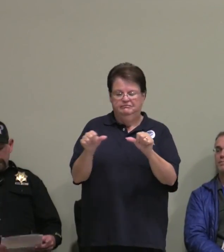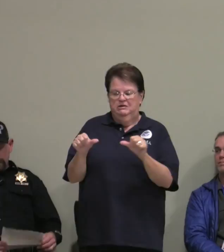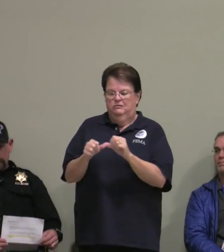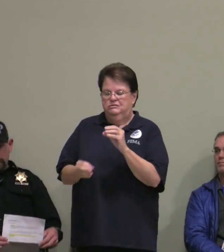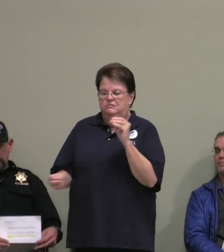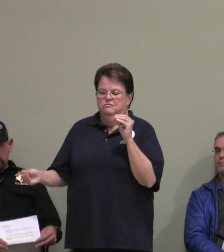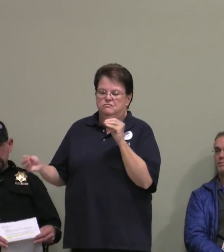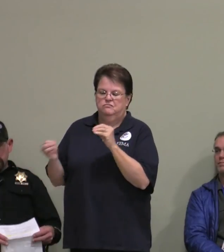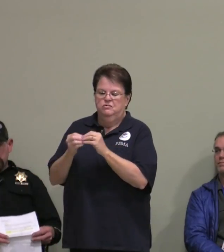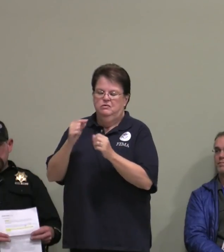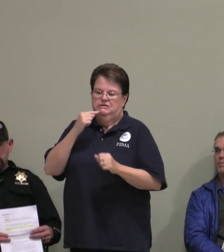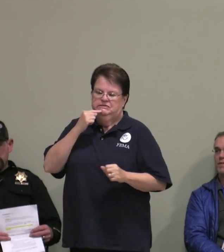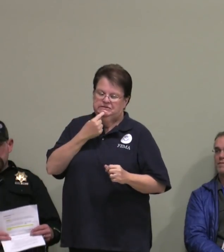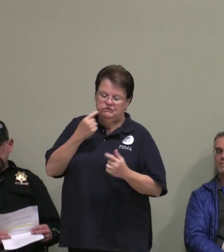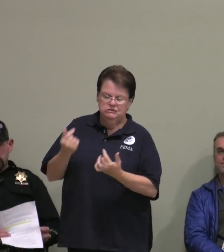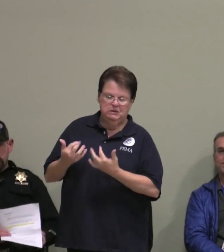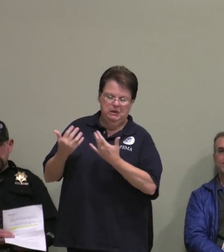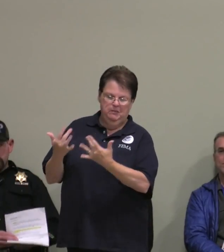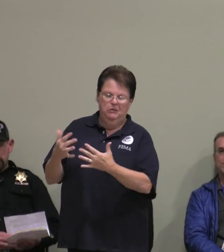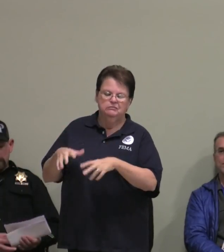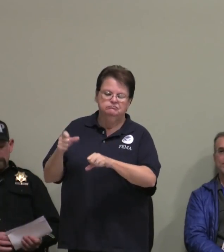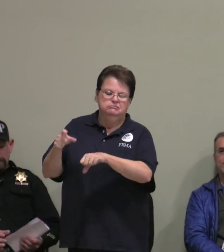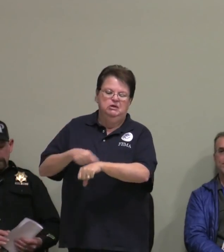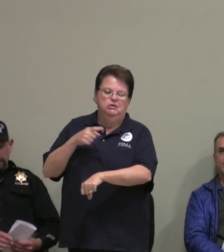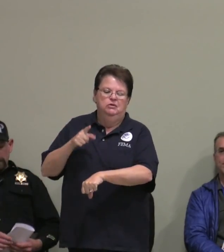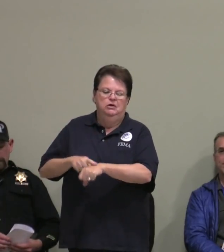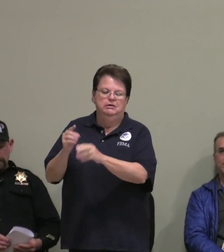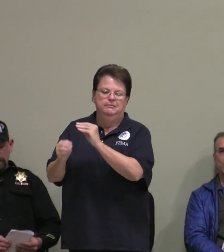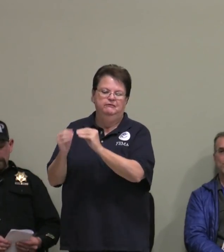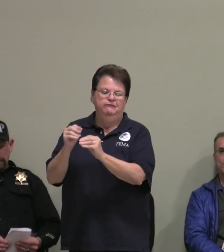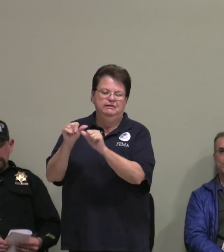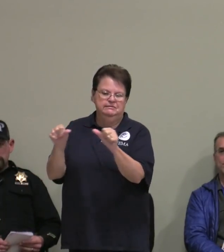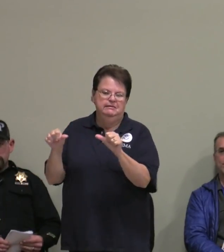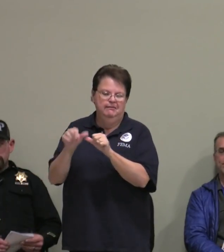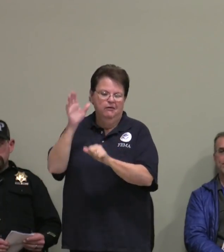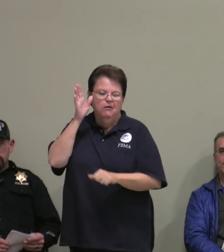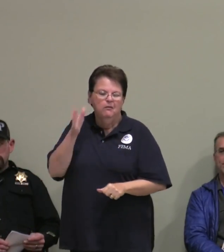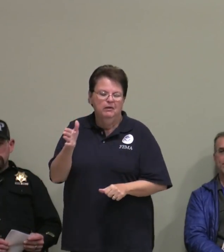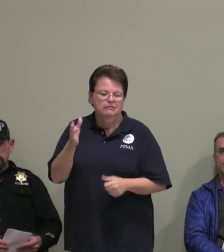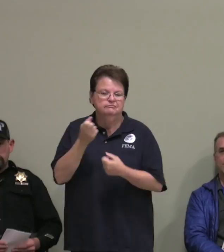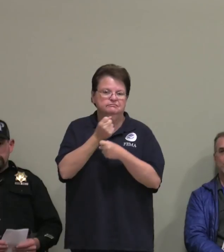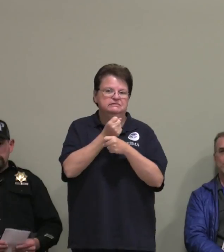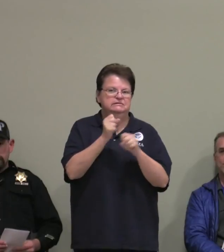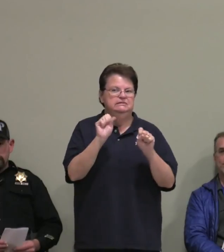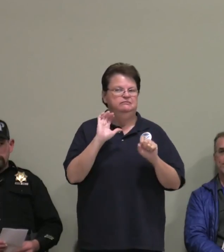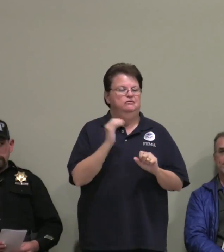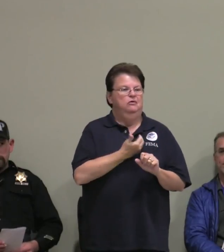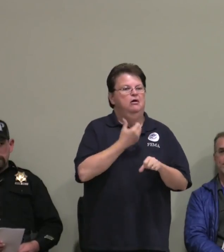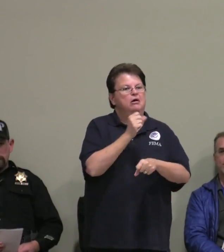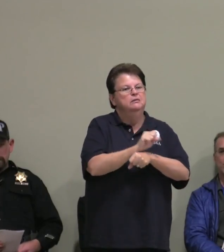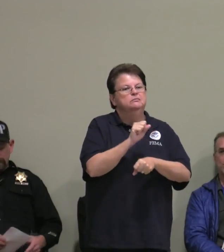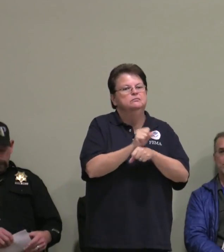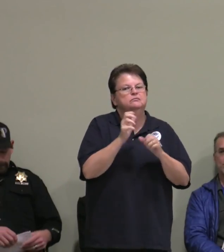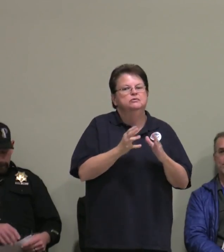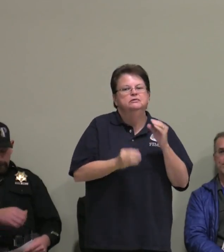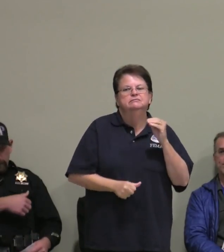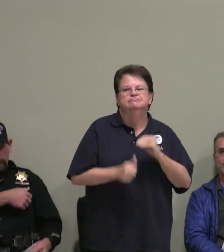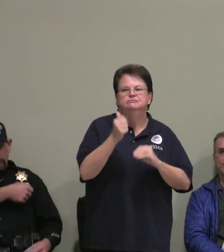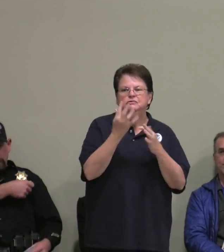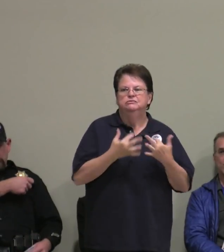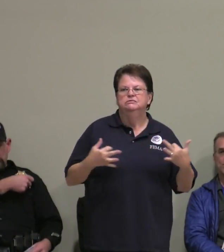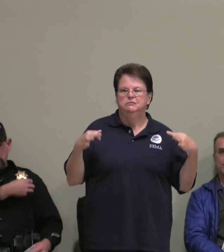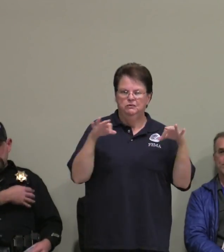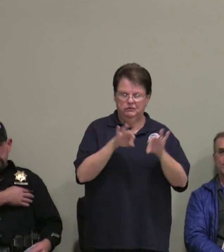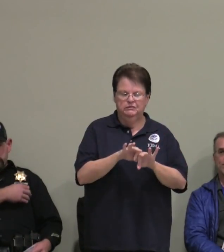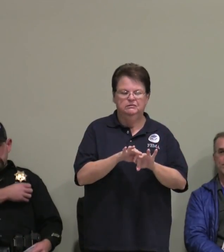it will take longer to make those restorations. Safety for our employees is of utmost importance. We are